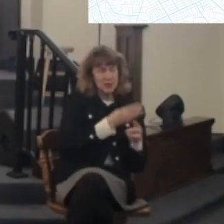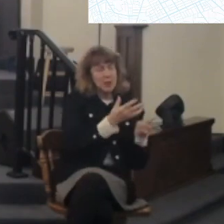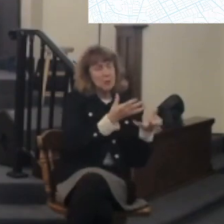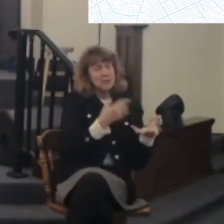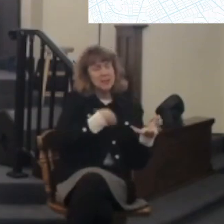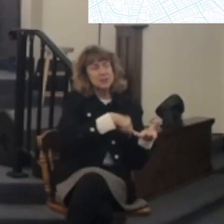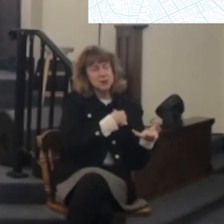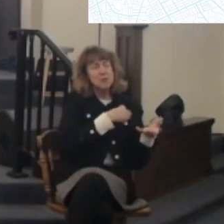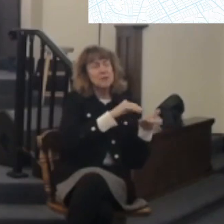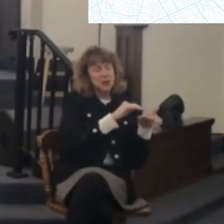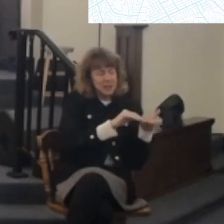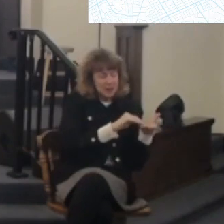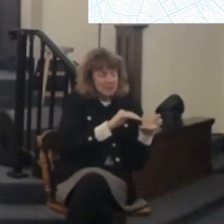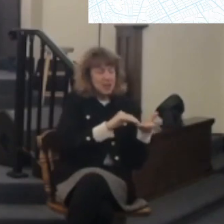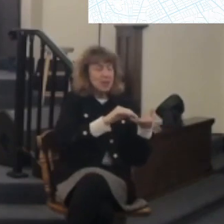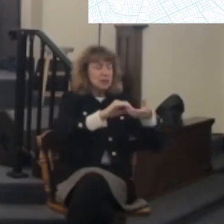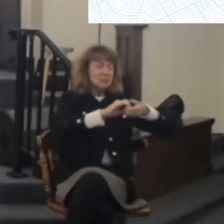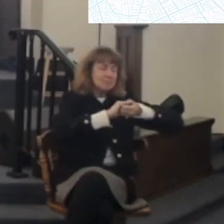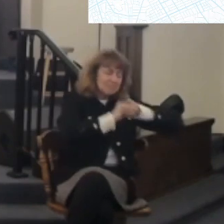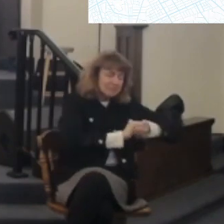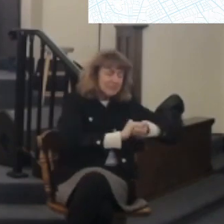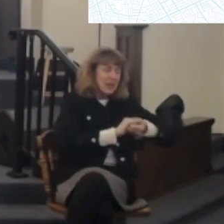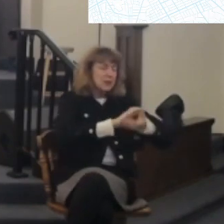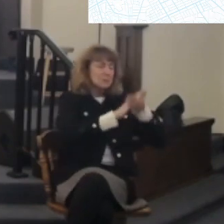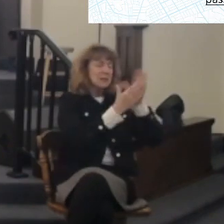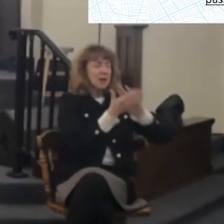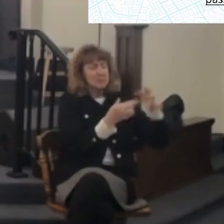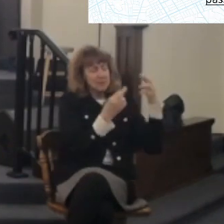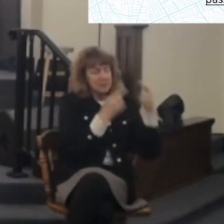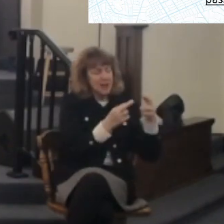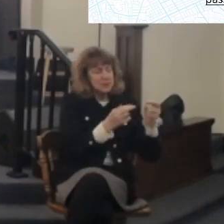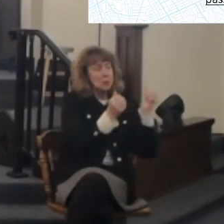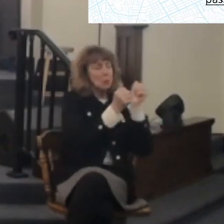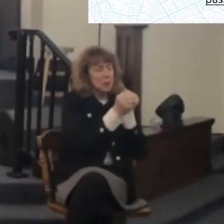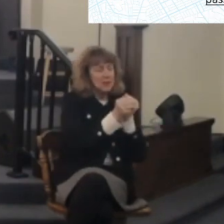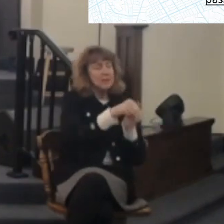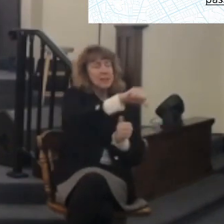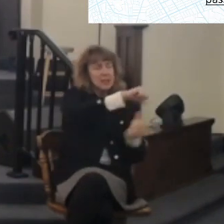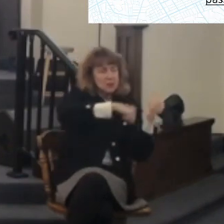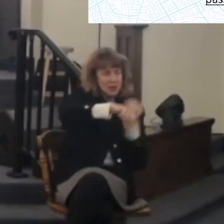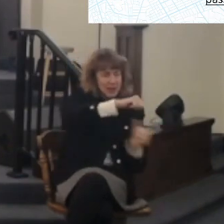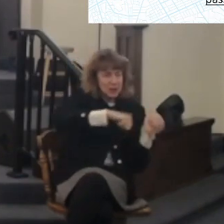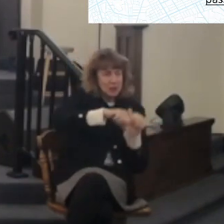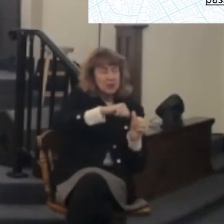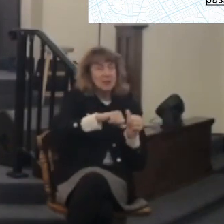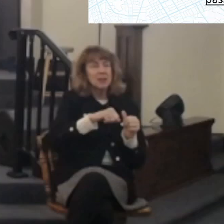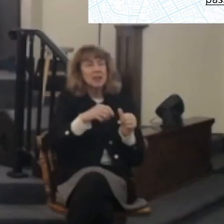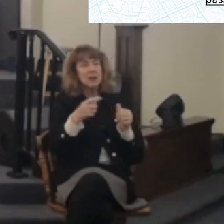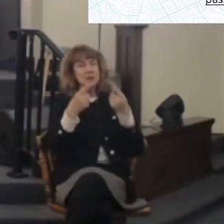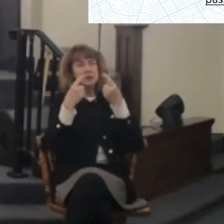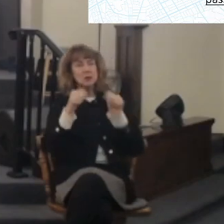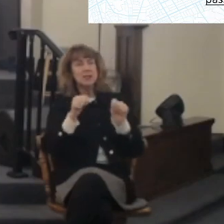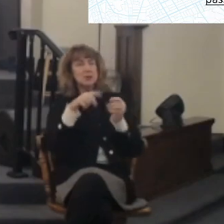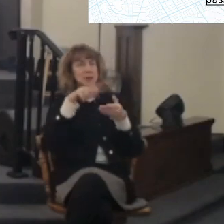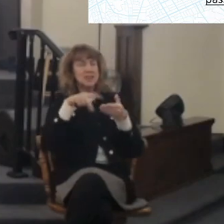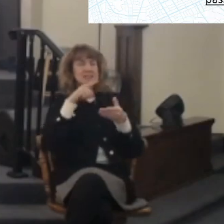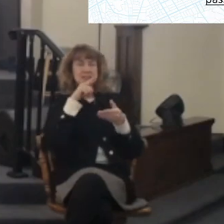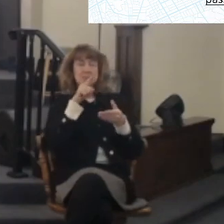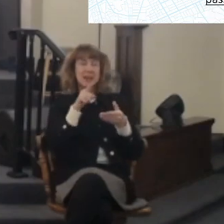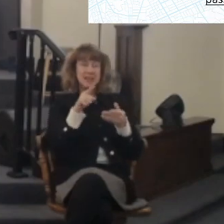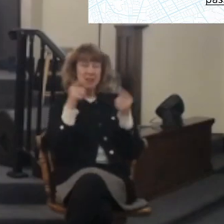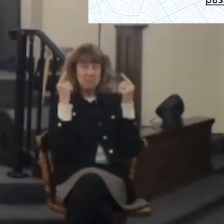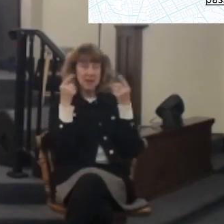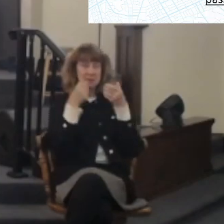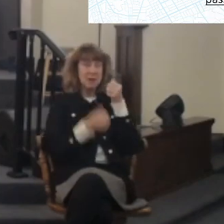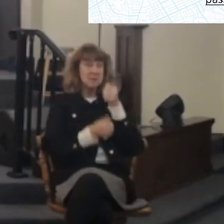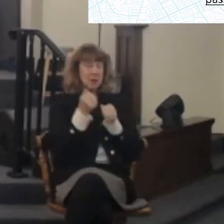you can go to that verse in Revelations on the slides. And I want y'all to read, this is probably my go-to